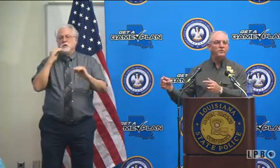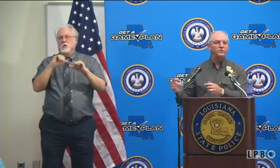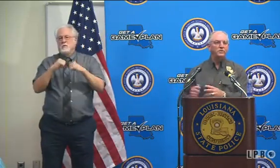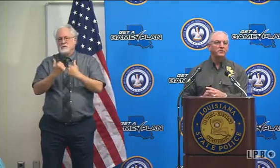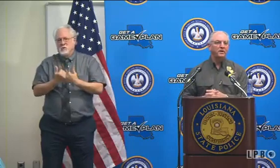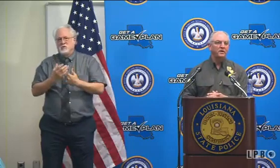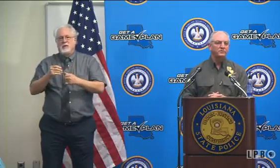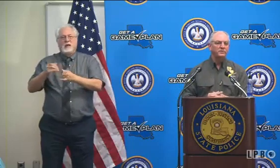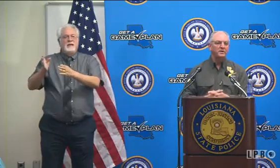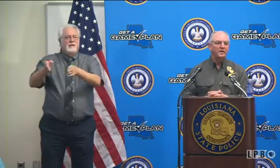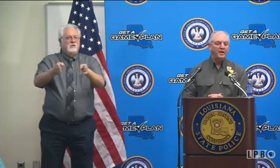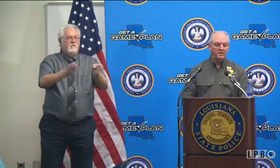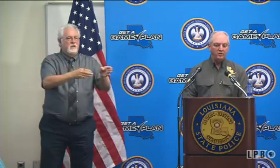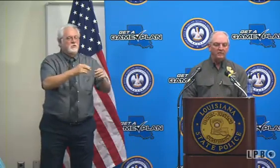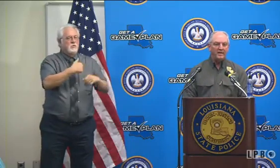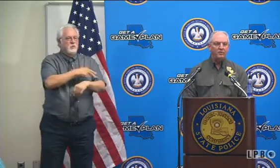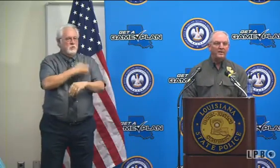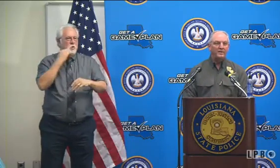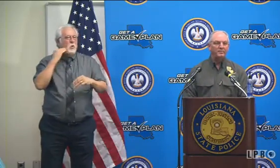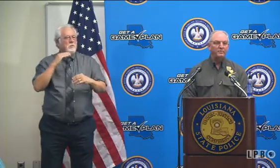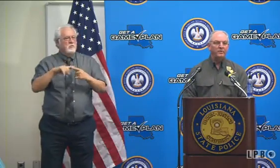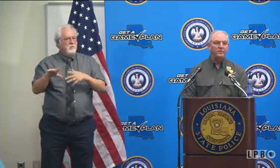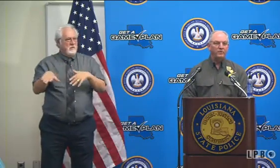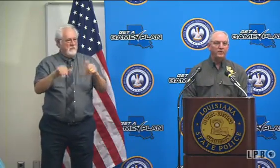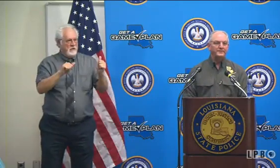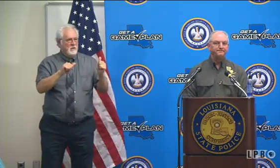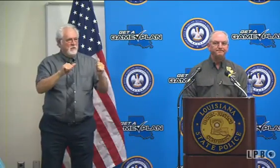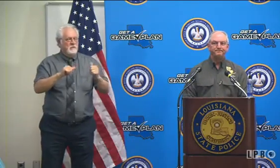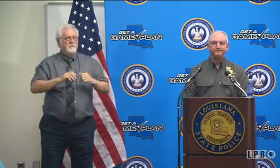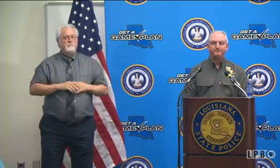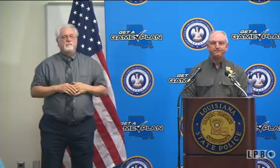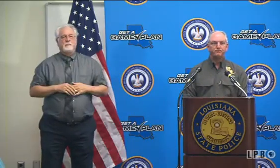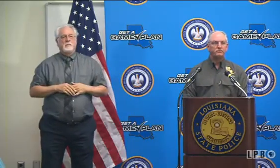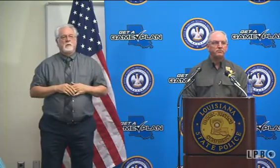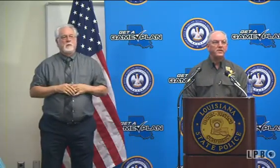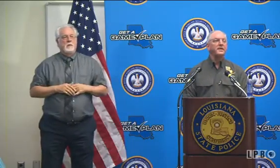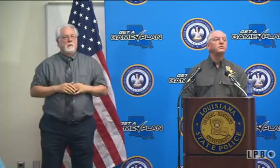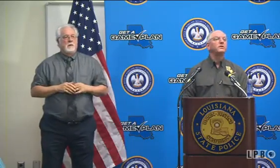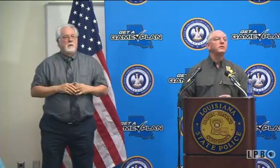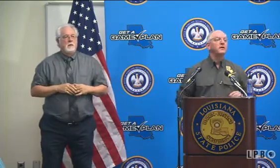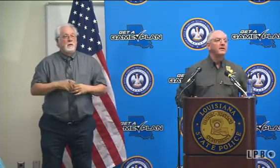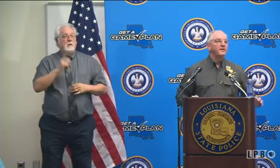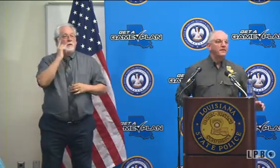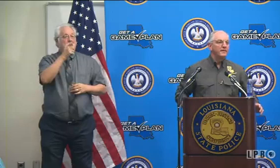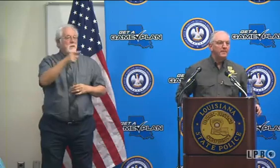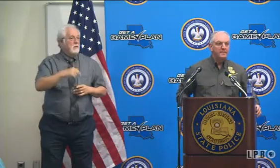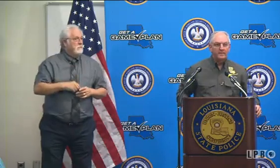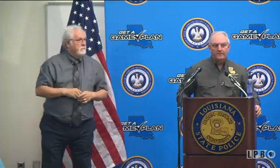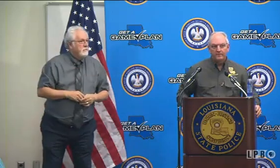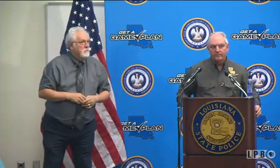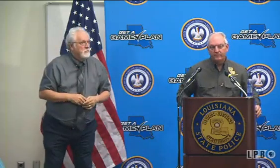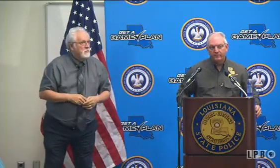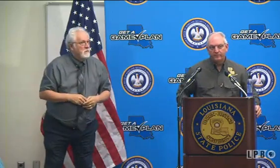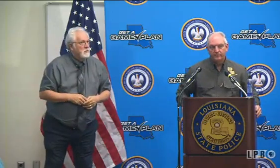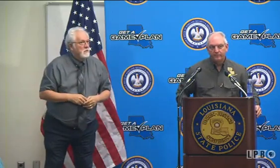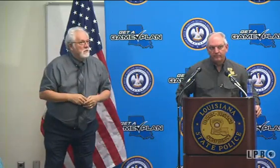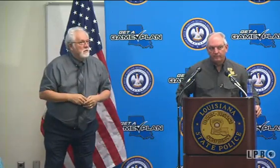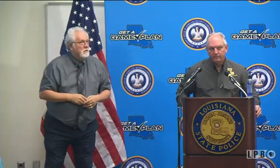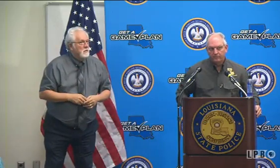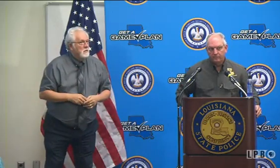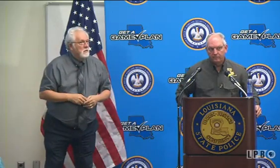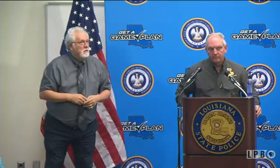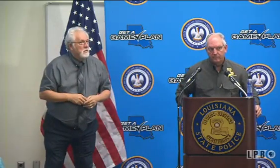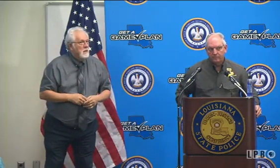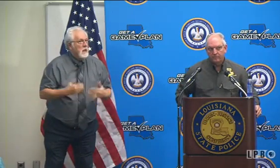with individual nursing homes to evacuate them upon request. Yes, sir. Governor, obviously we had